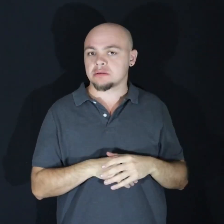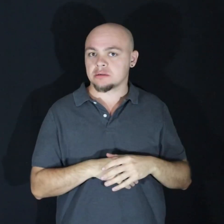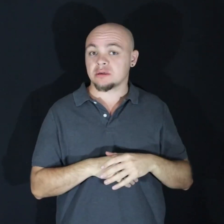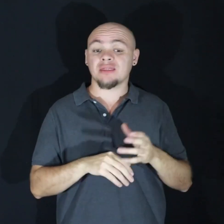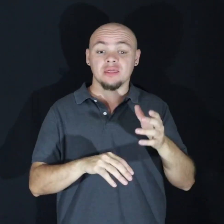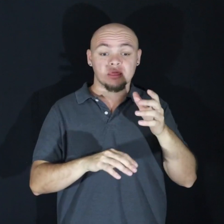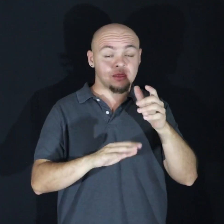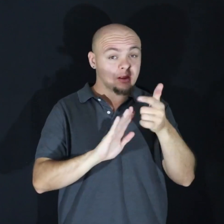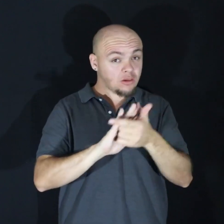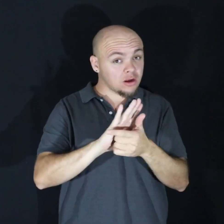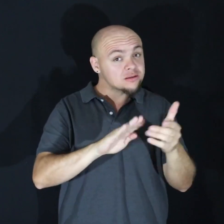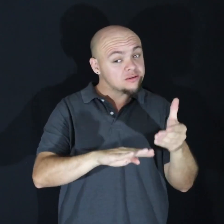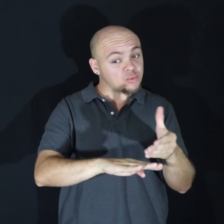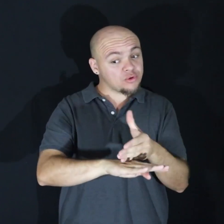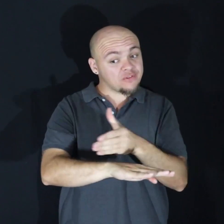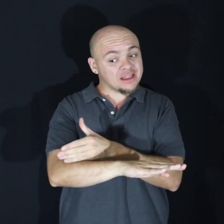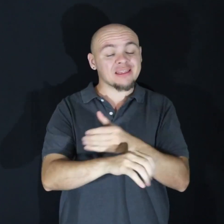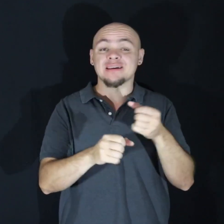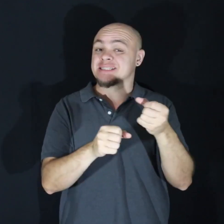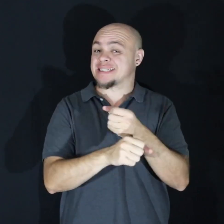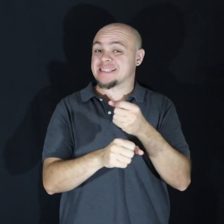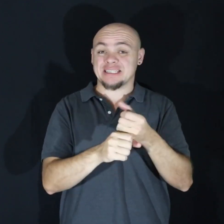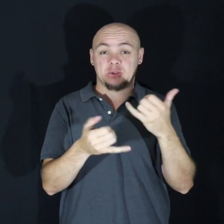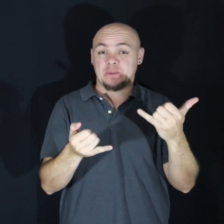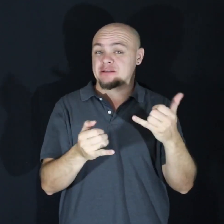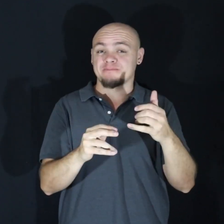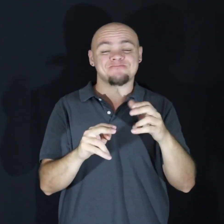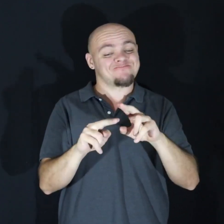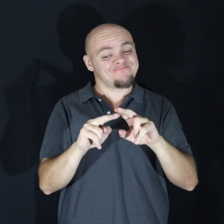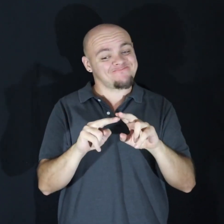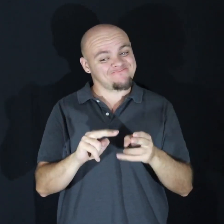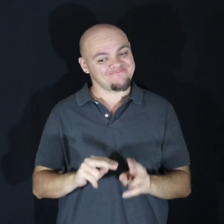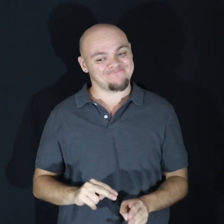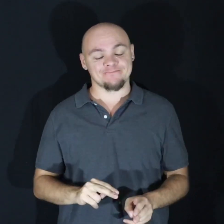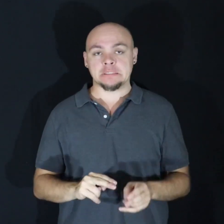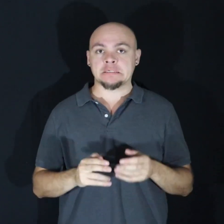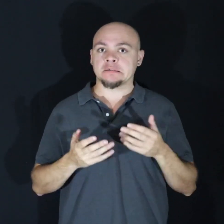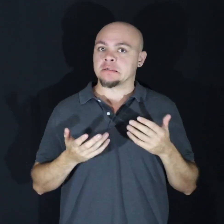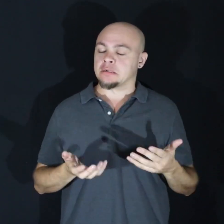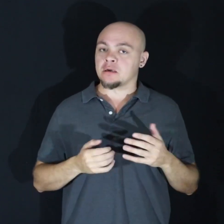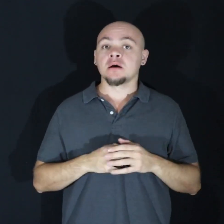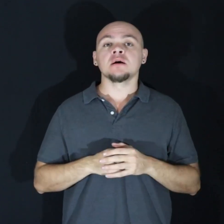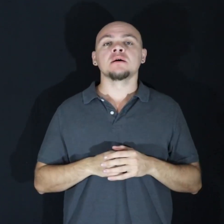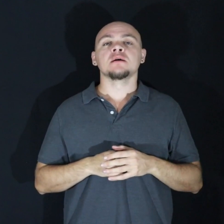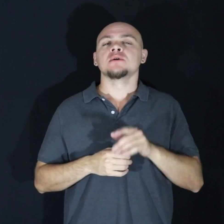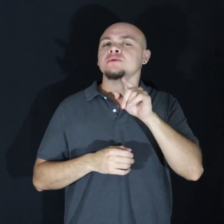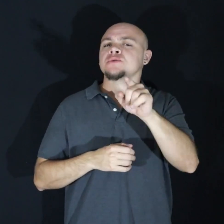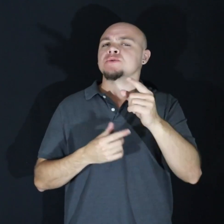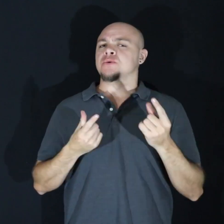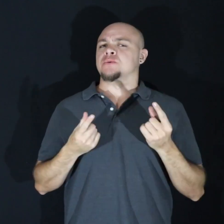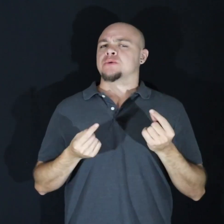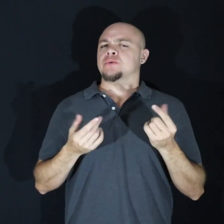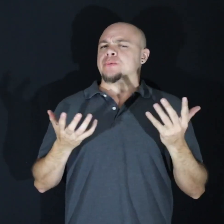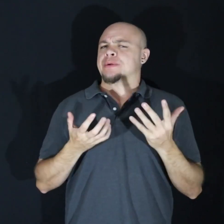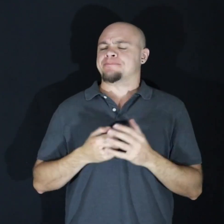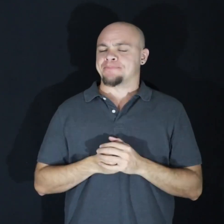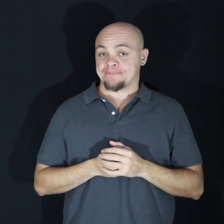improving, but the statistics are not. So, what can you